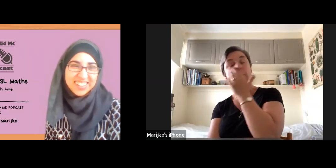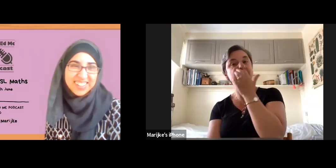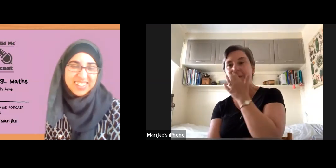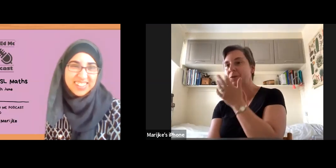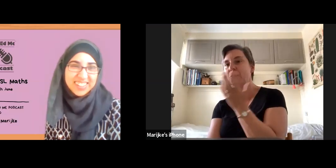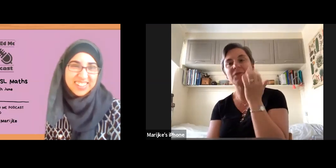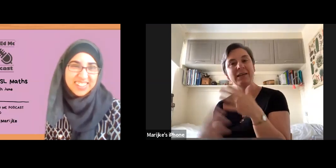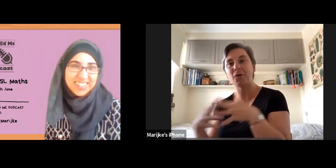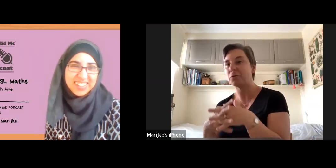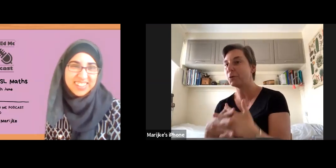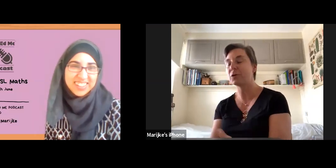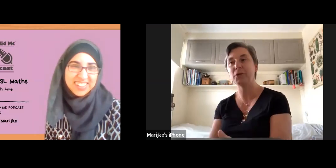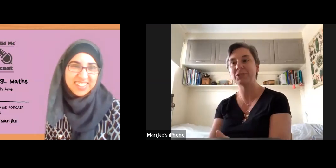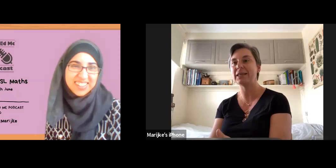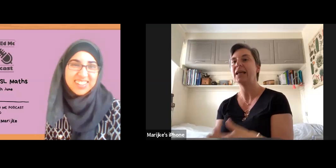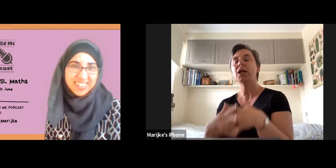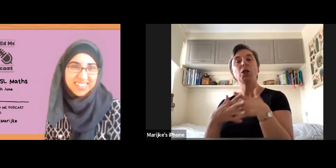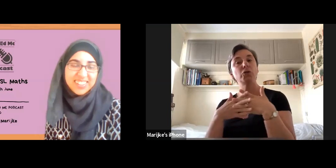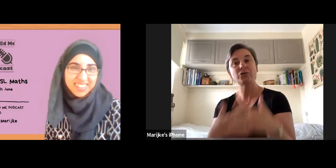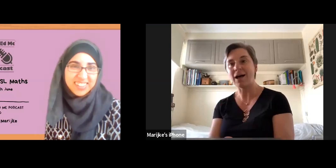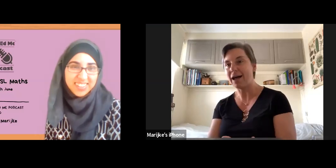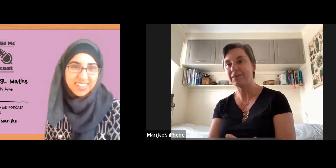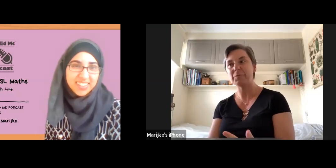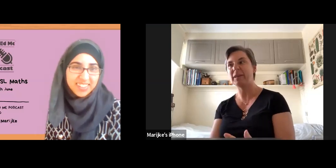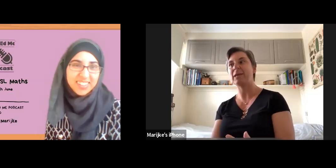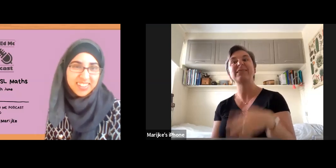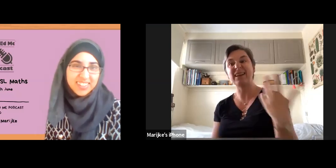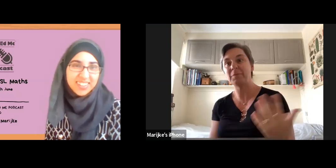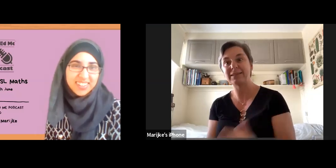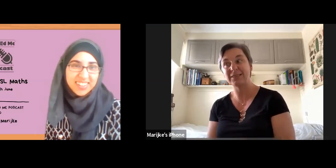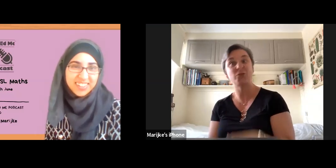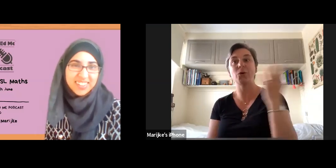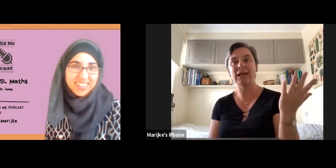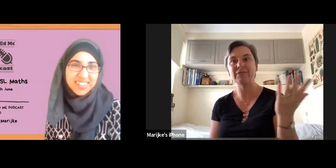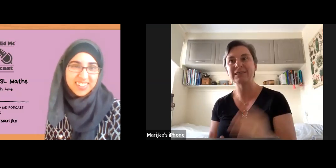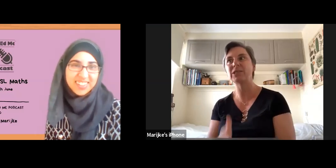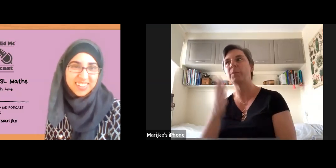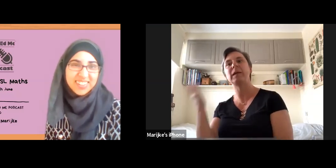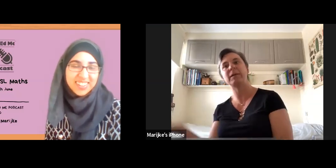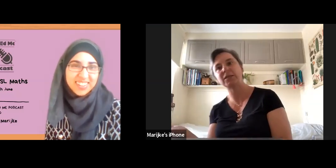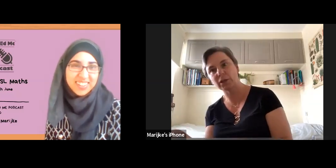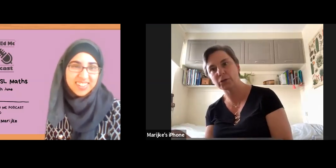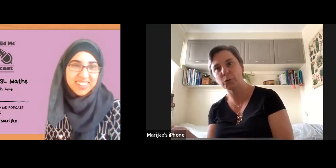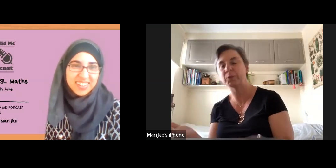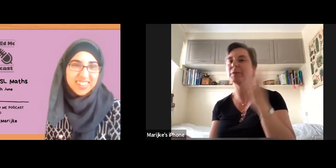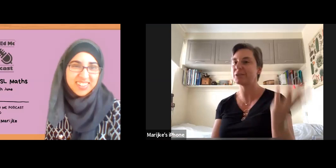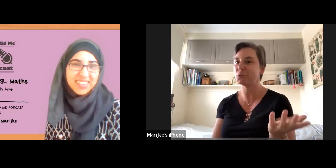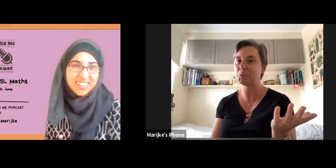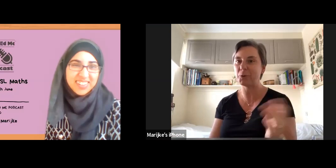it. Was very involved in the local community. Learned to dive. Became a dive master. Taught diving. Set up a baby and toddler group because my son was born there.